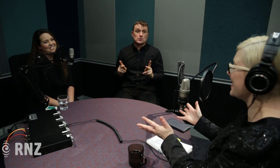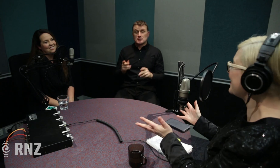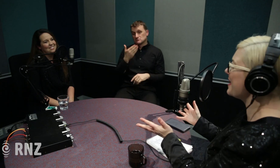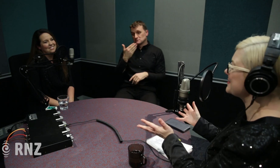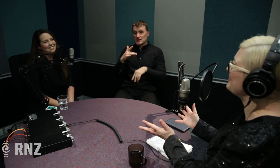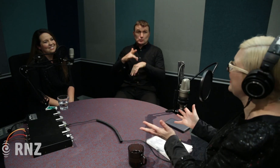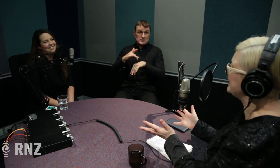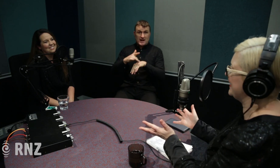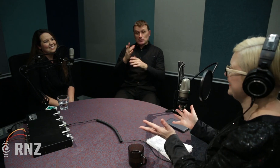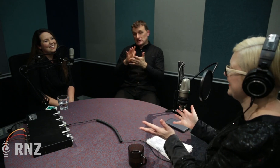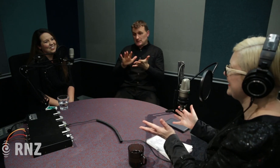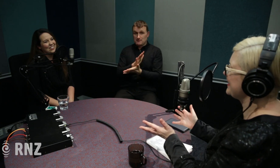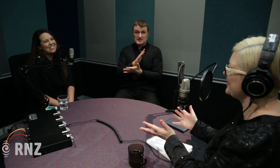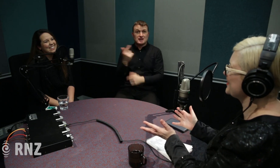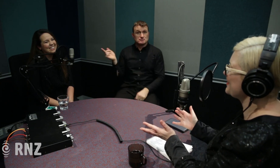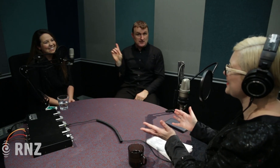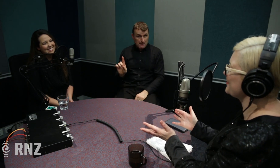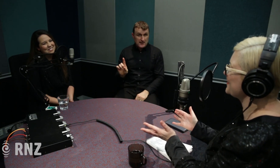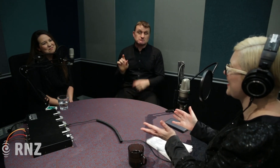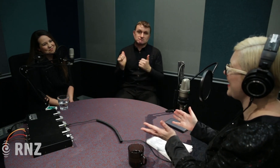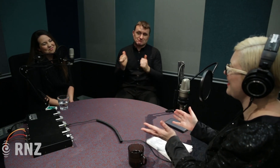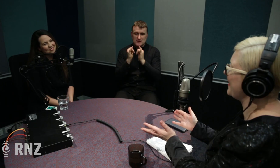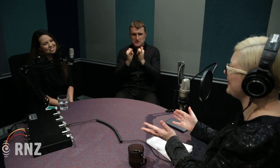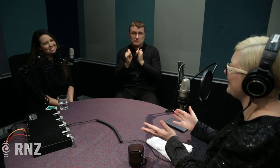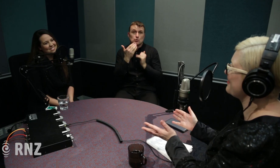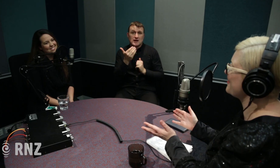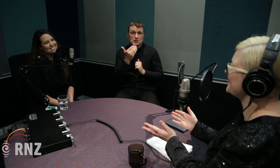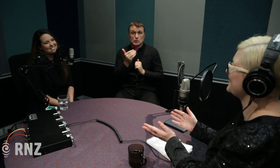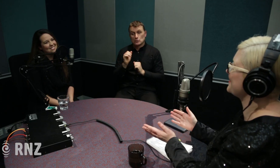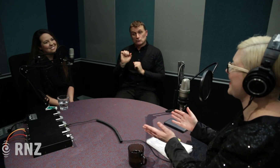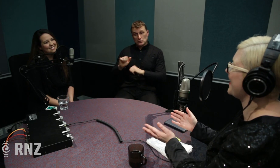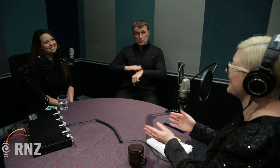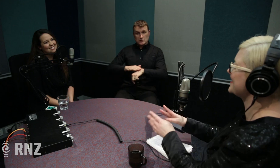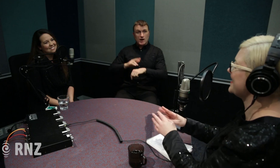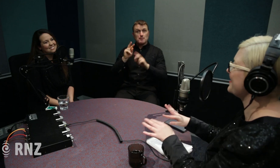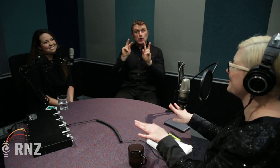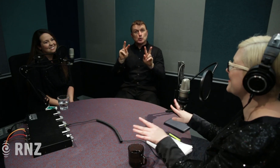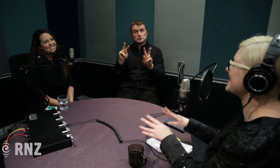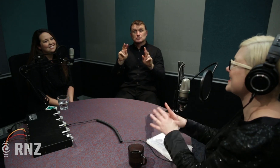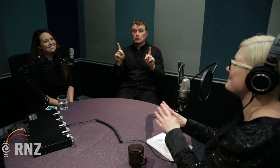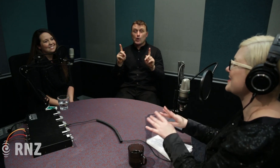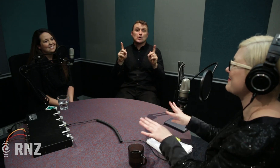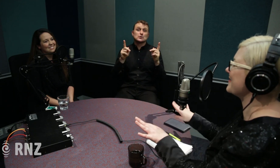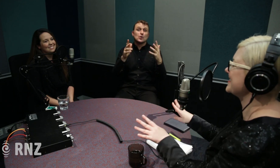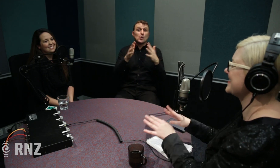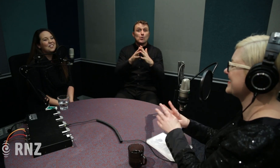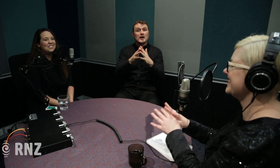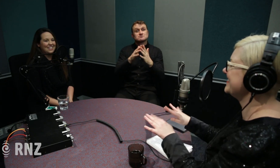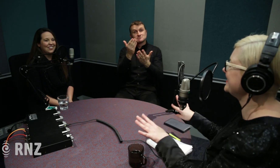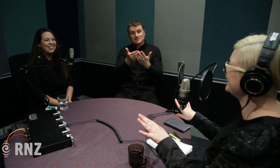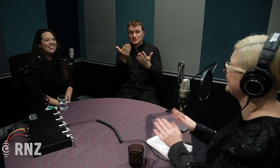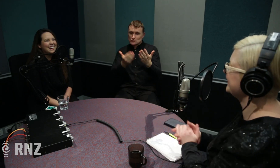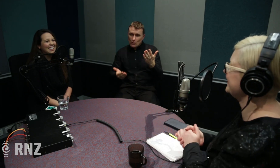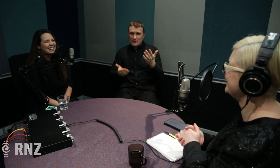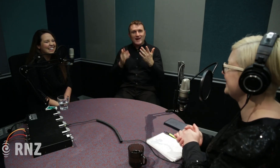been an absolute pleasure. Thank you. Thank you so much for your time, and I look forward to seeing you translate some music for us. Oh,